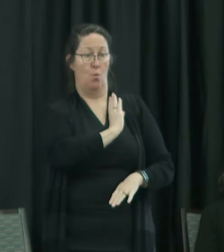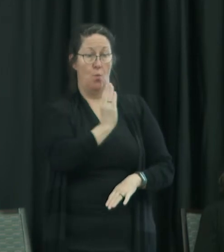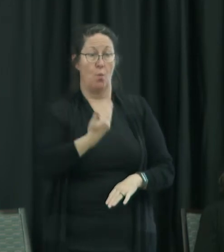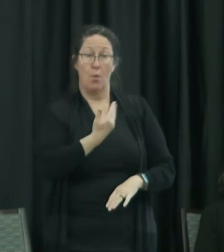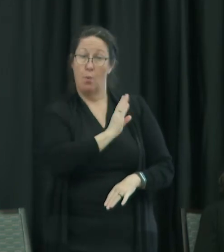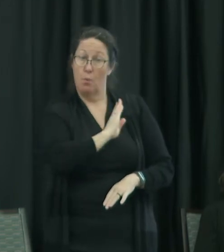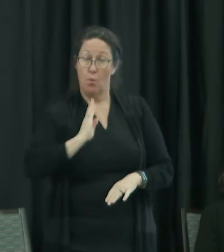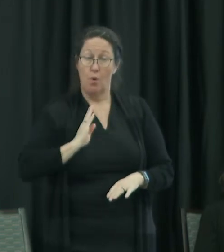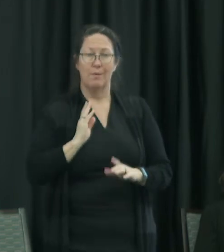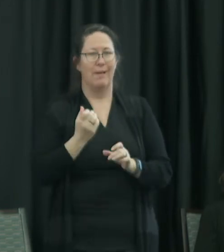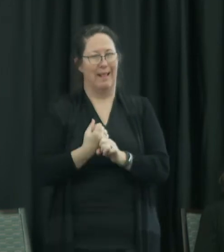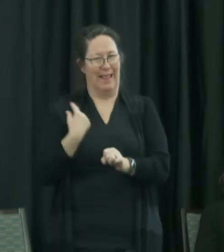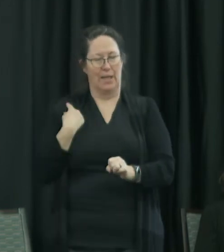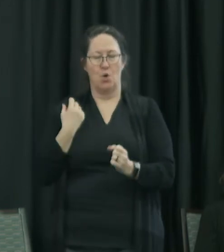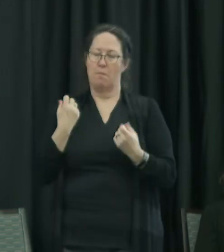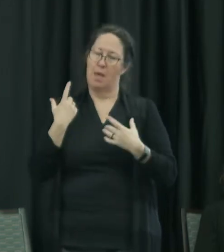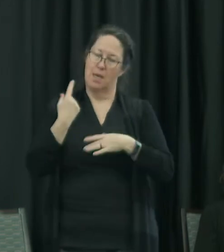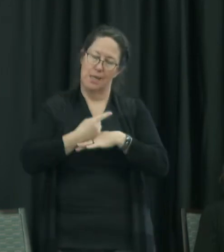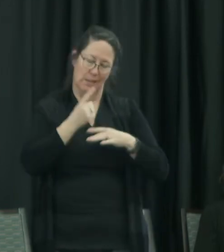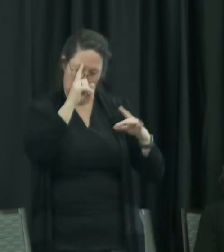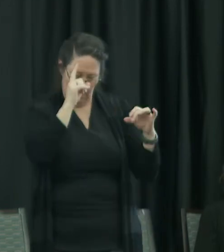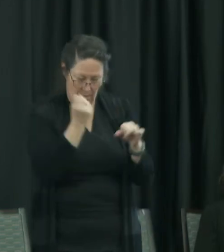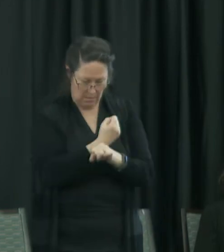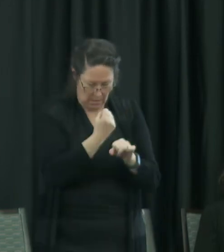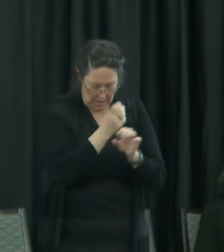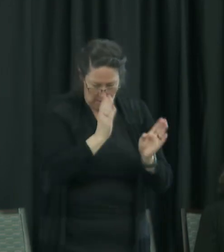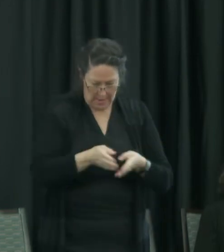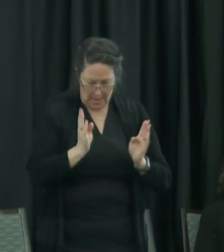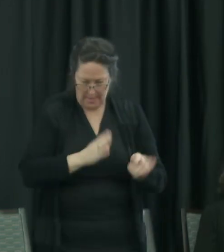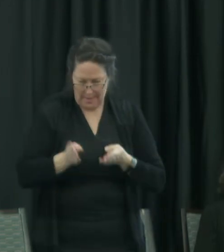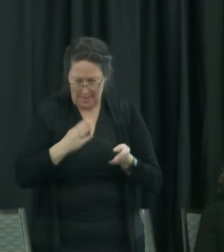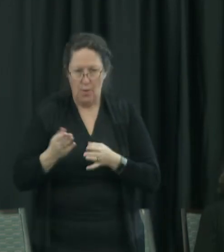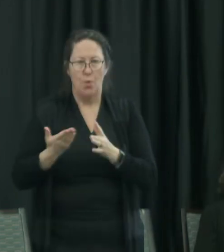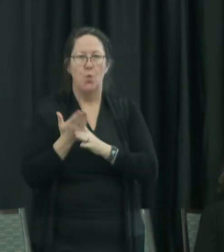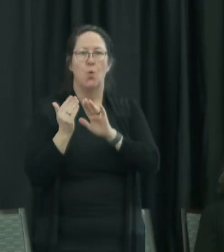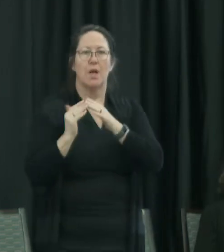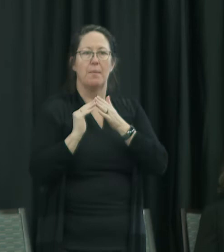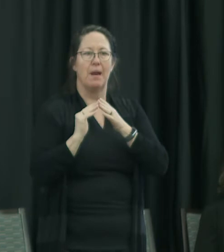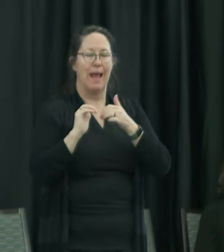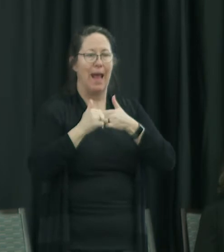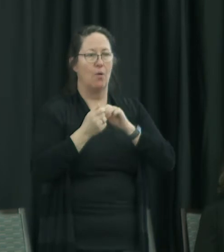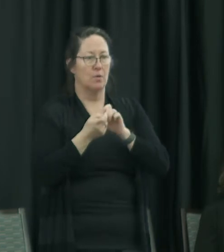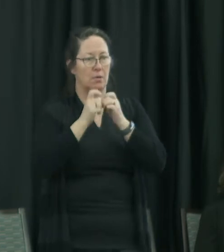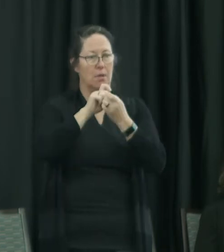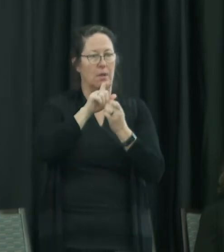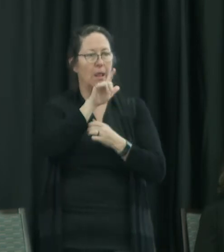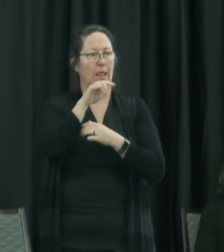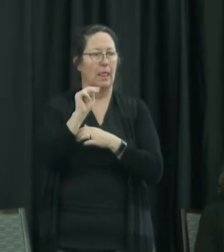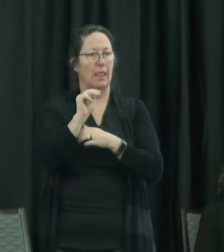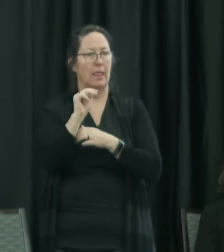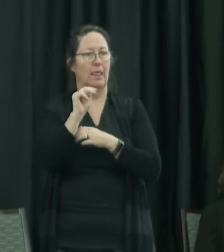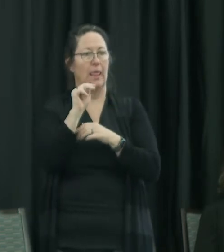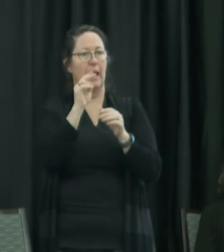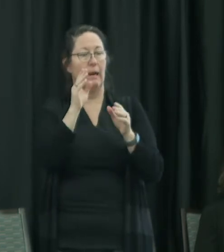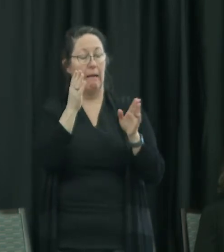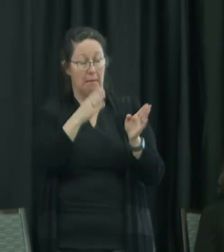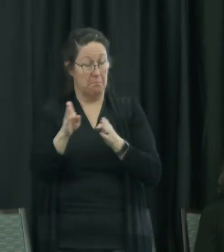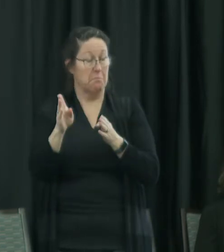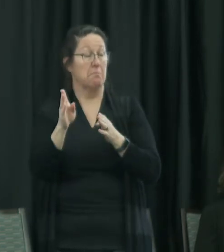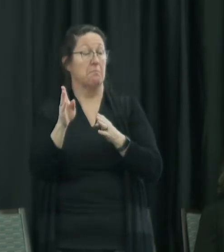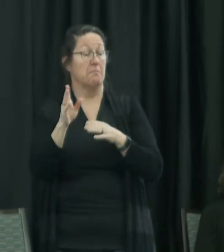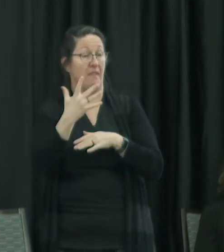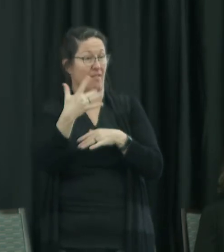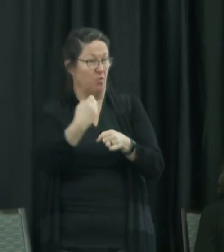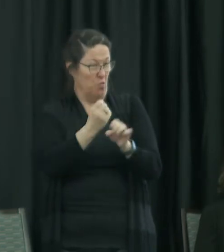year, after several days of strategic planning with members of the community on revising Linn County's 5-year strategic plan,